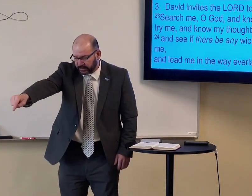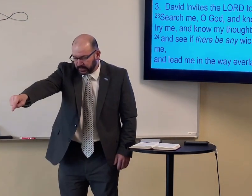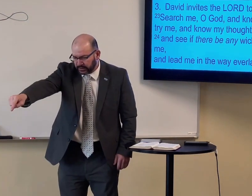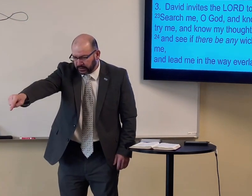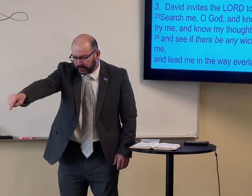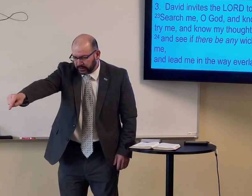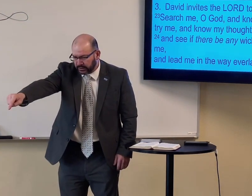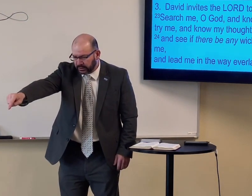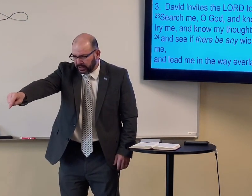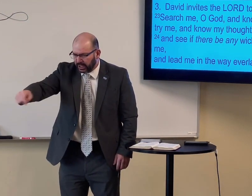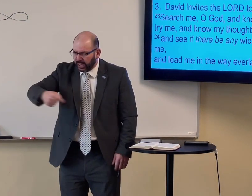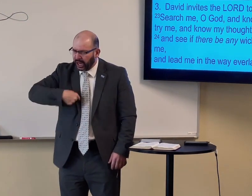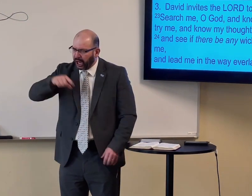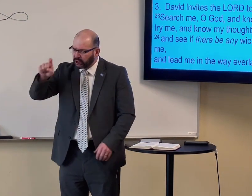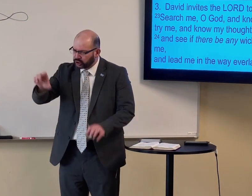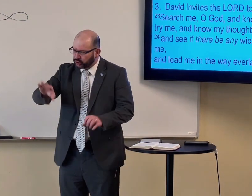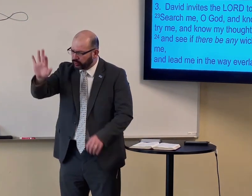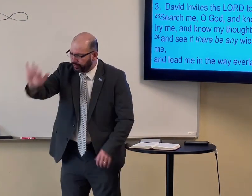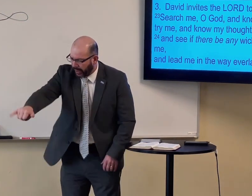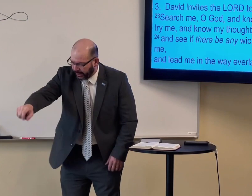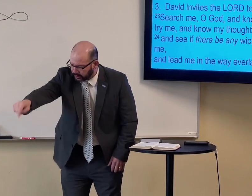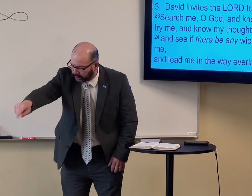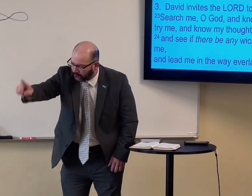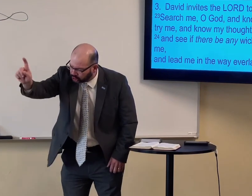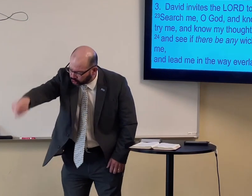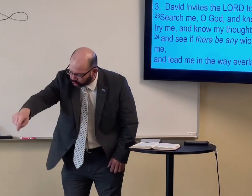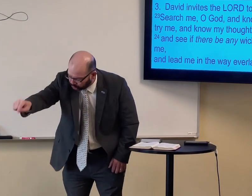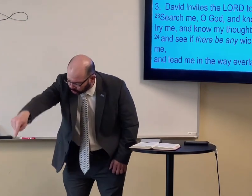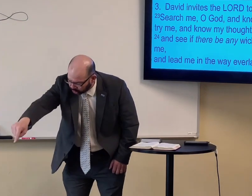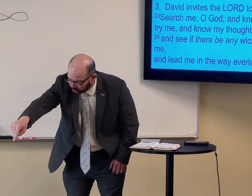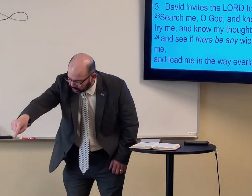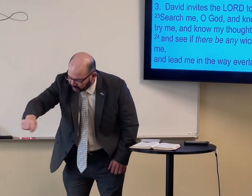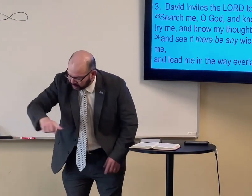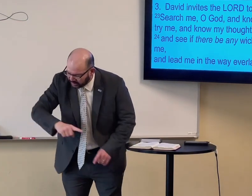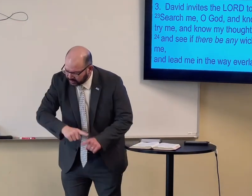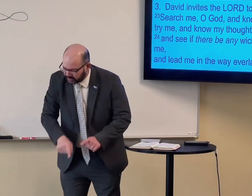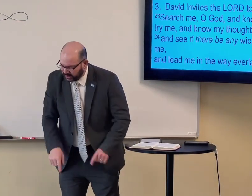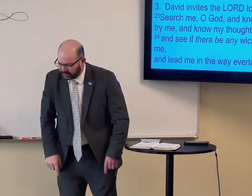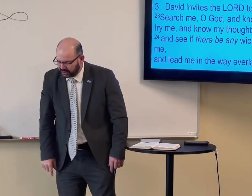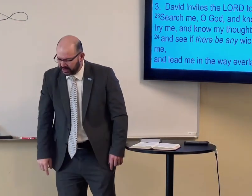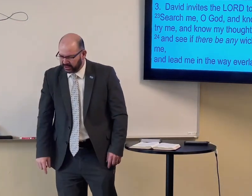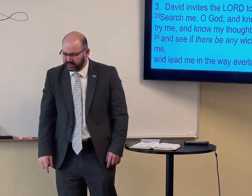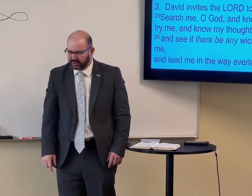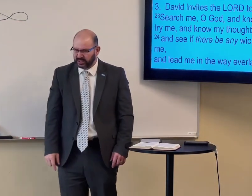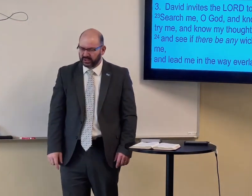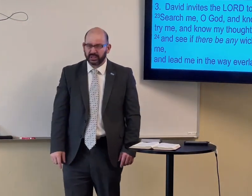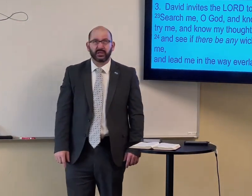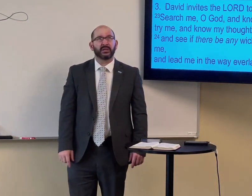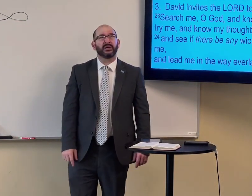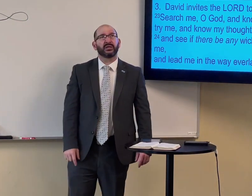you should be there, right? I should do that. This is what's right for me, but